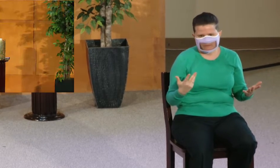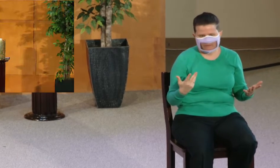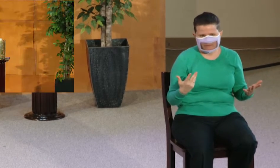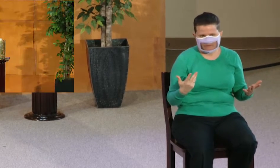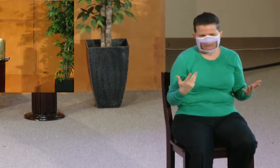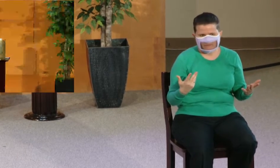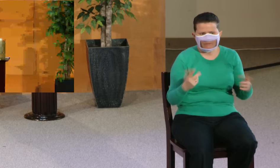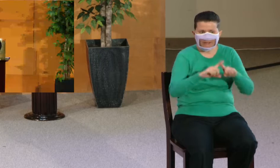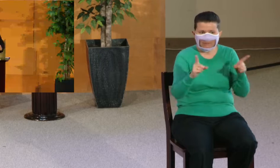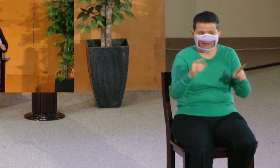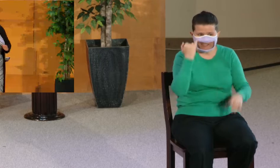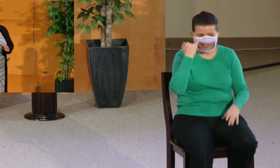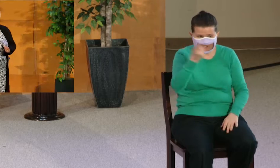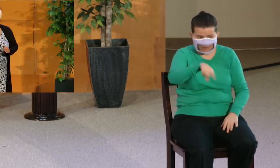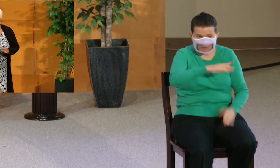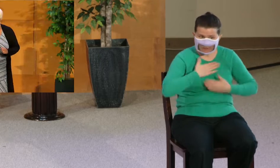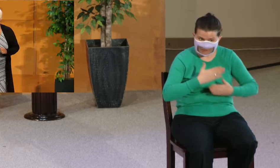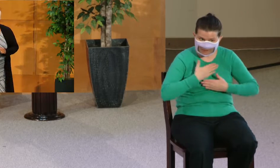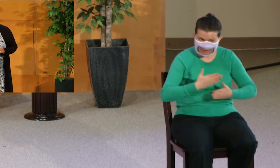But if we're breathing, then change is happening.